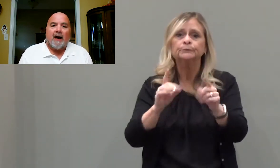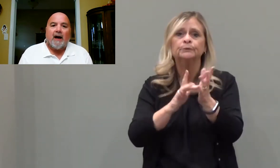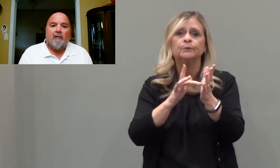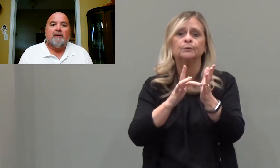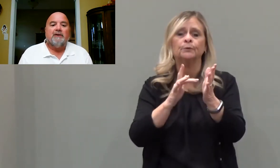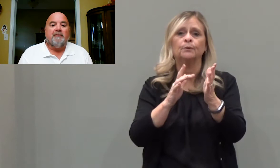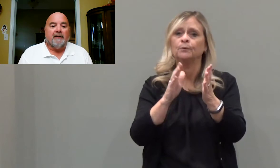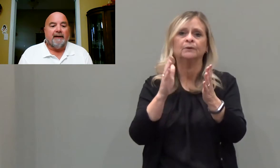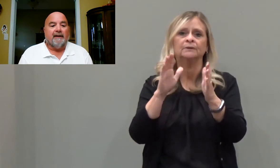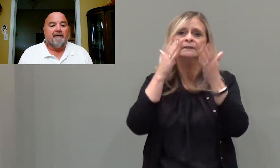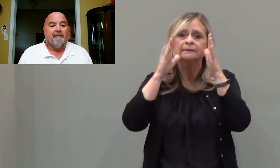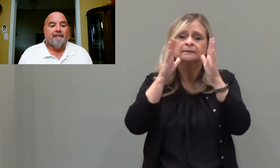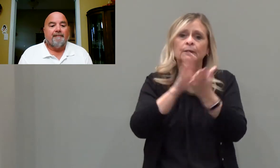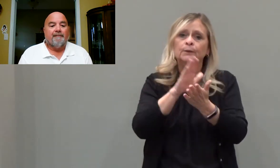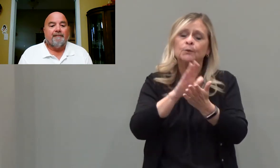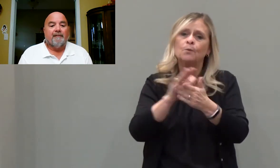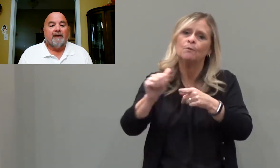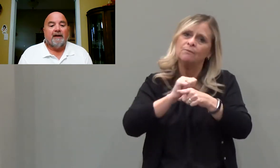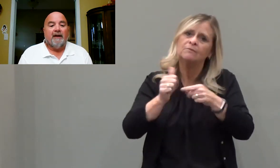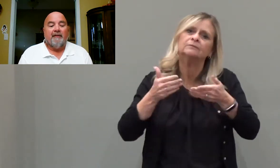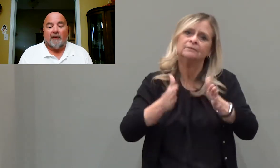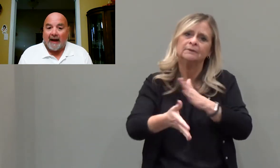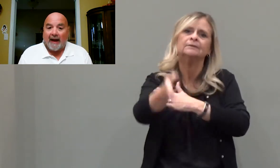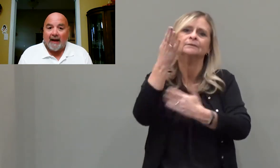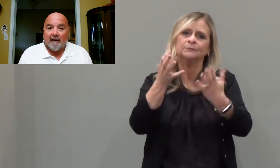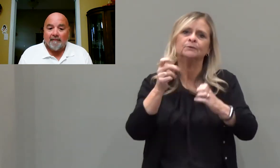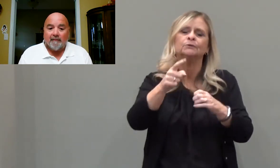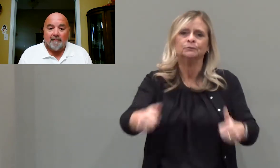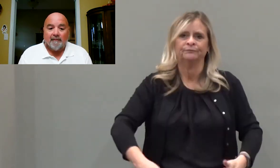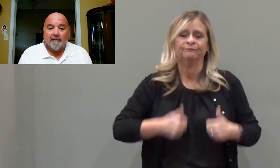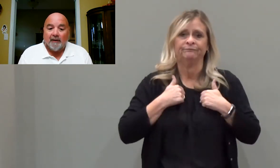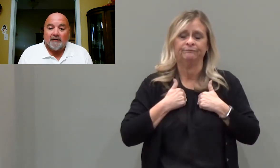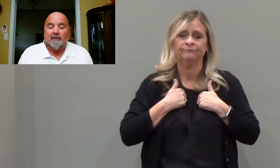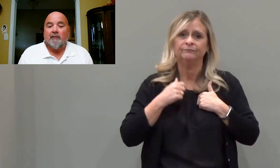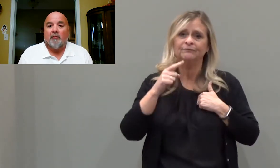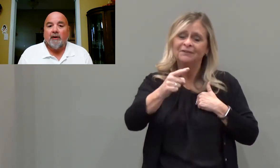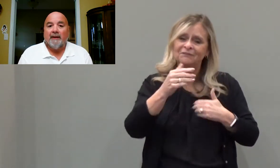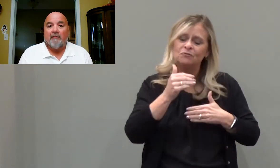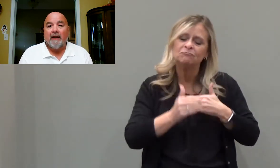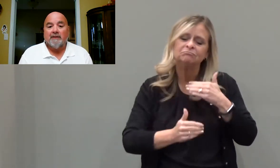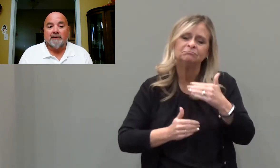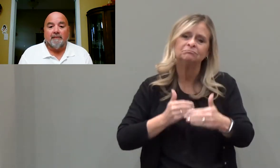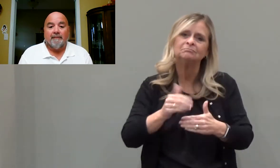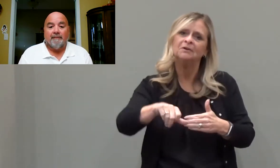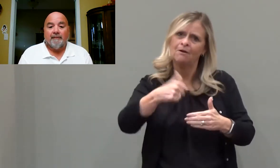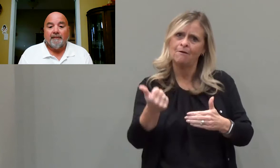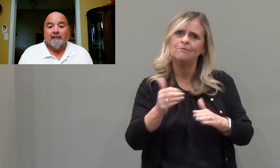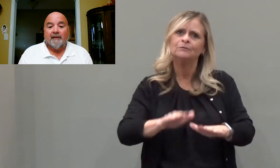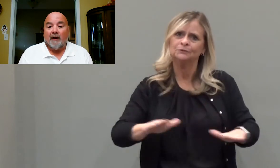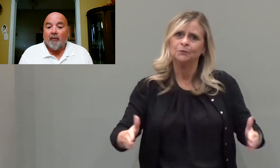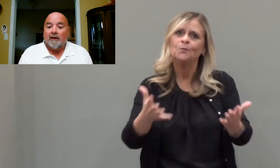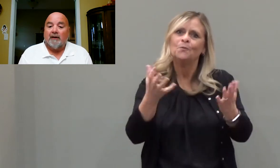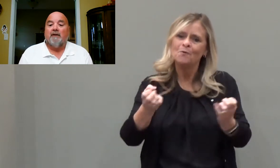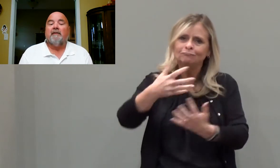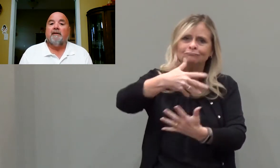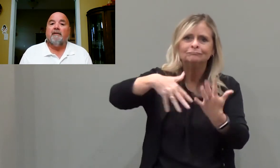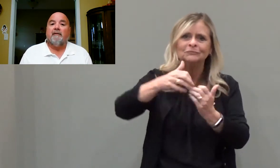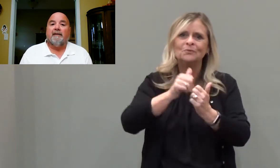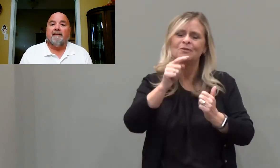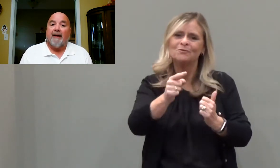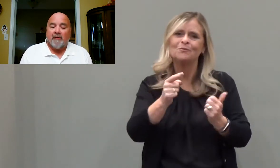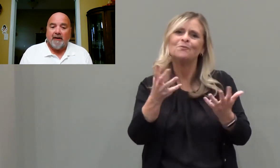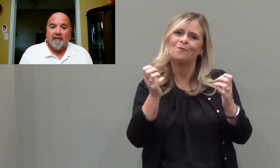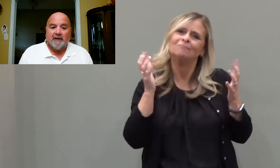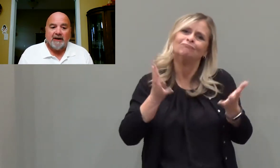way God wants you to live. If you're kind, other children will want to be around you. They'll want to talk with you,